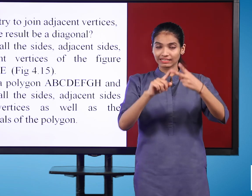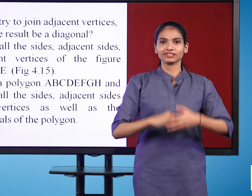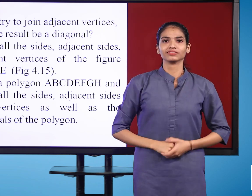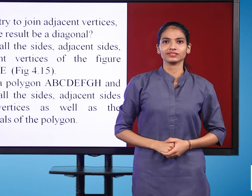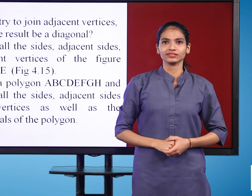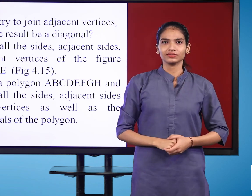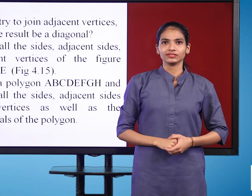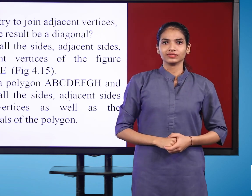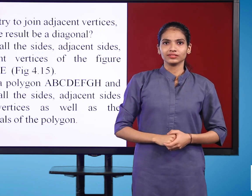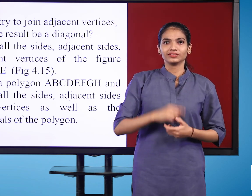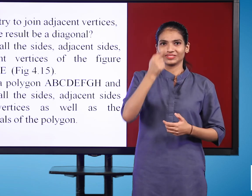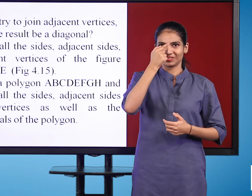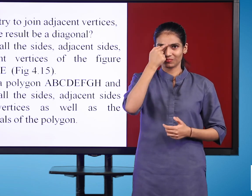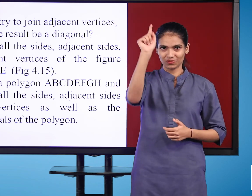Adjacent sides,